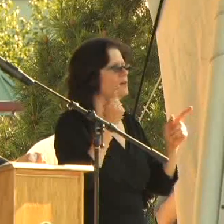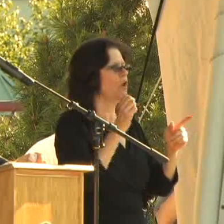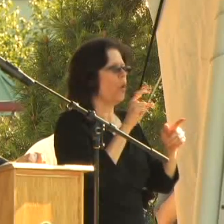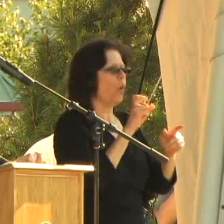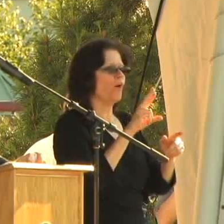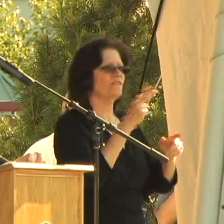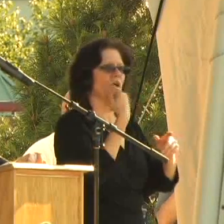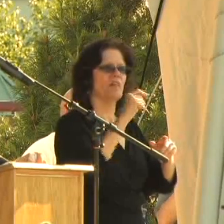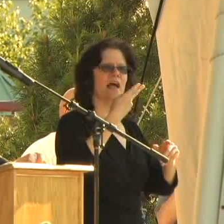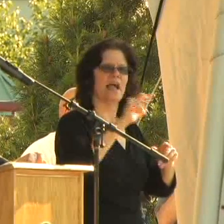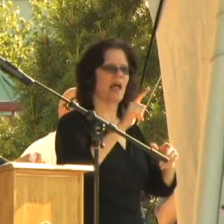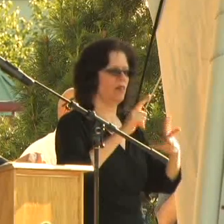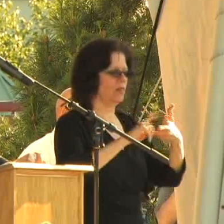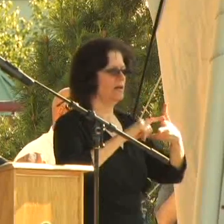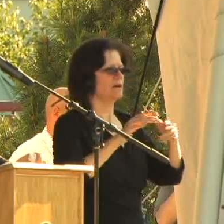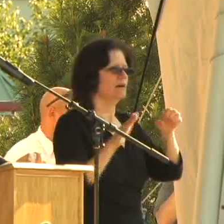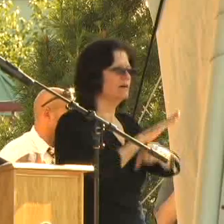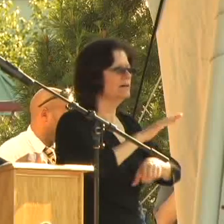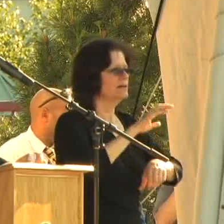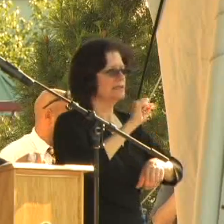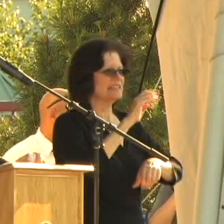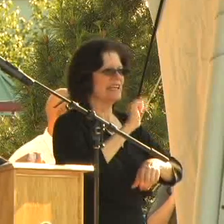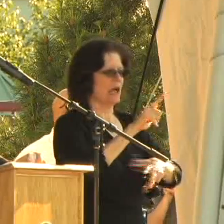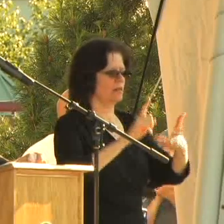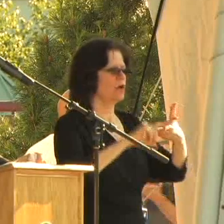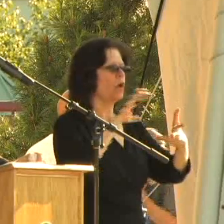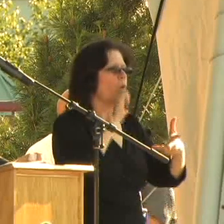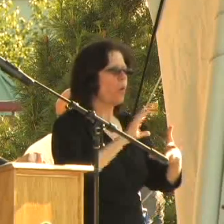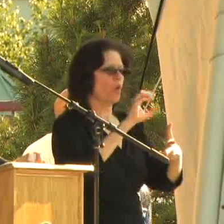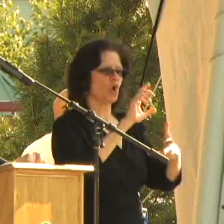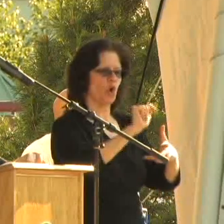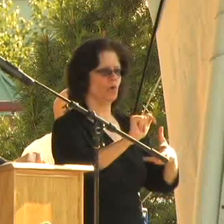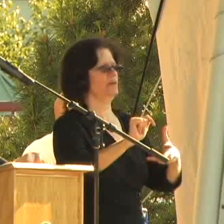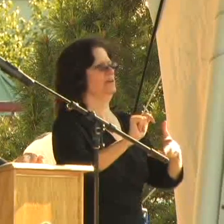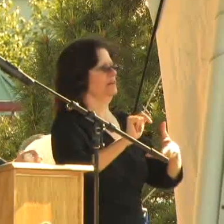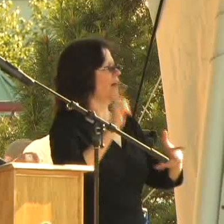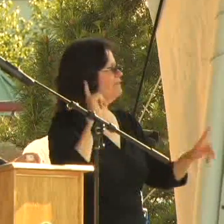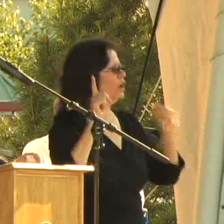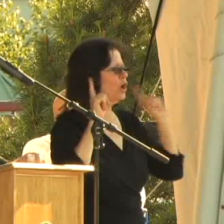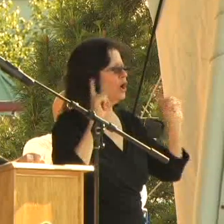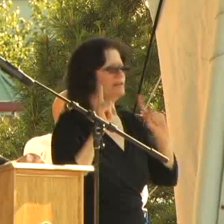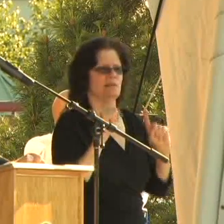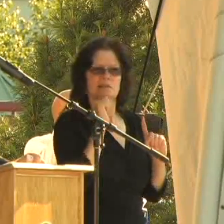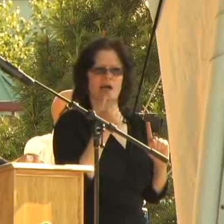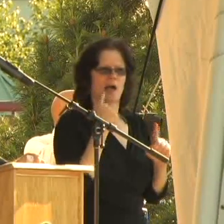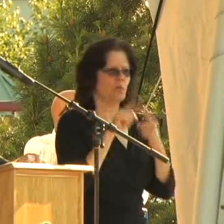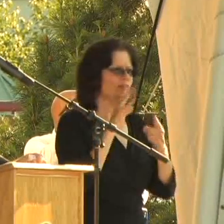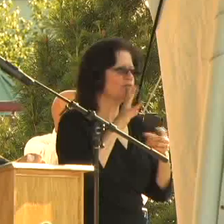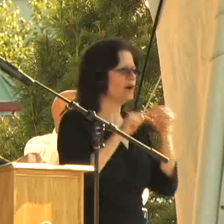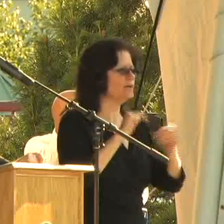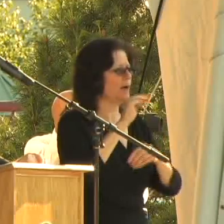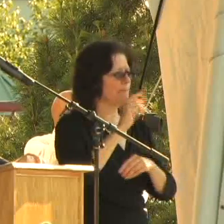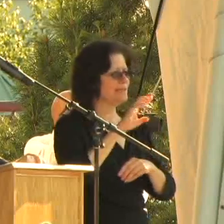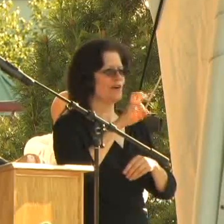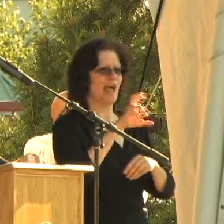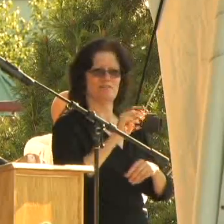hill, completely senile, and old coot have been bandied about, and that's not just when they're talking about Mr. Evans.